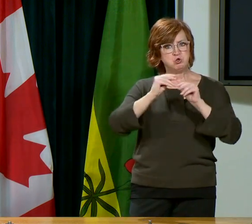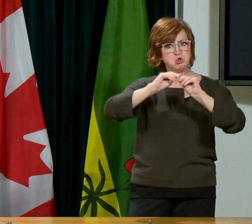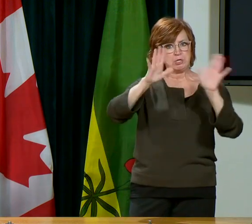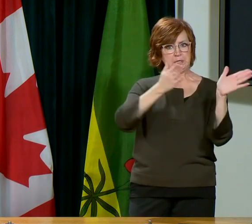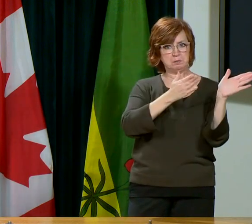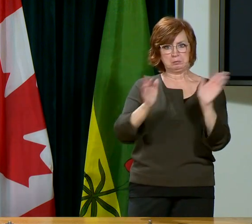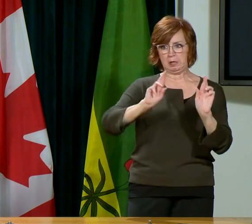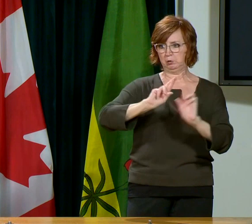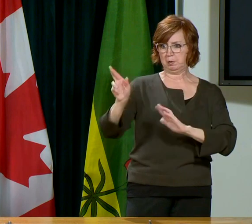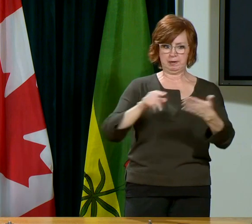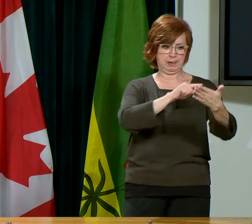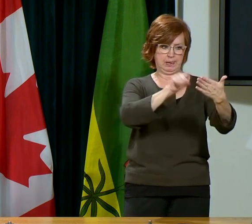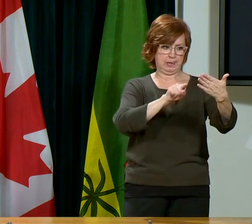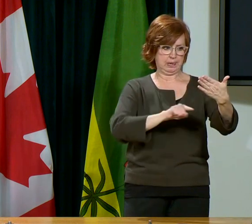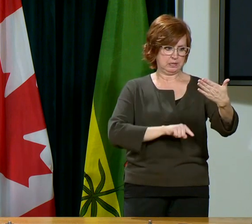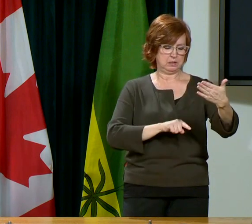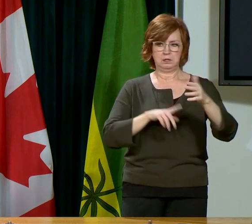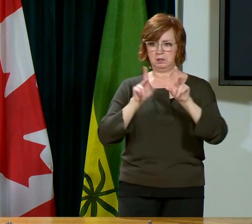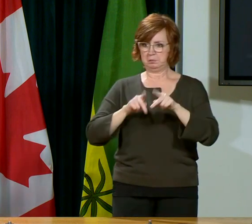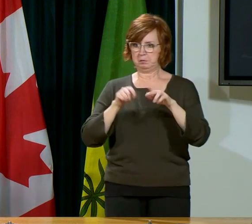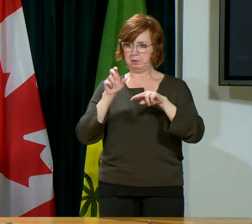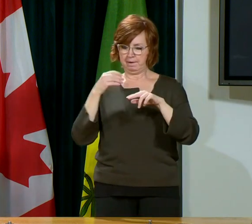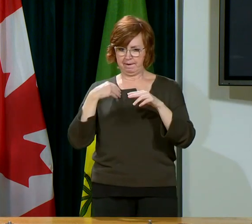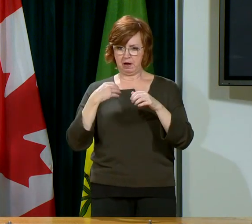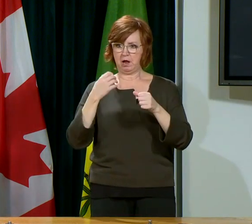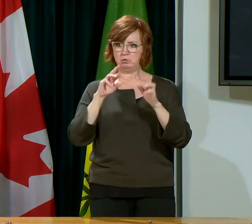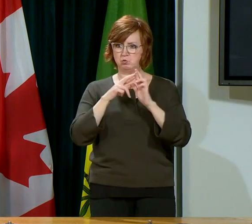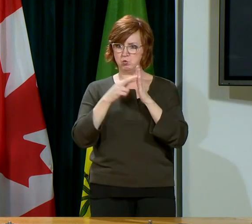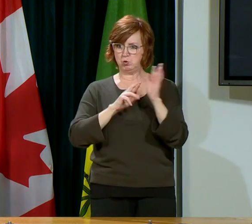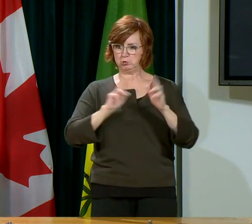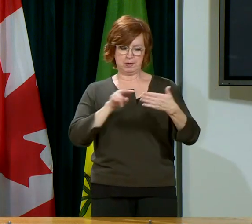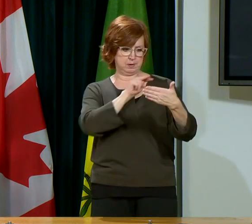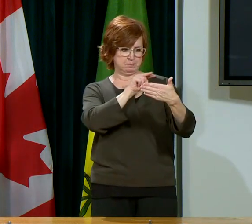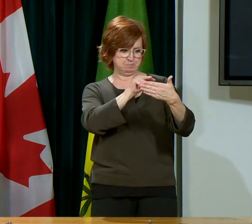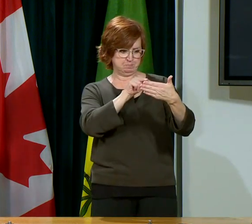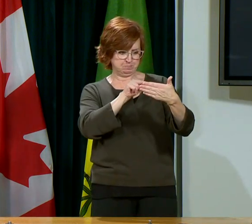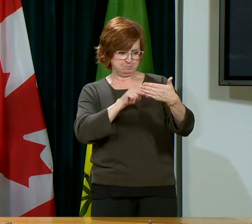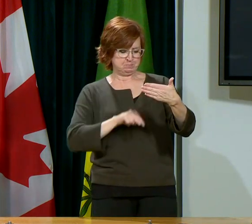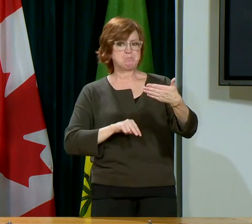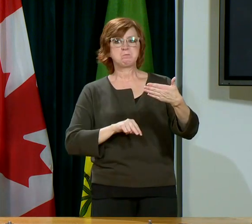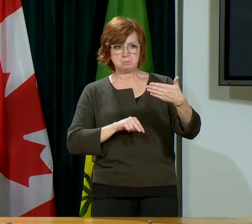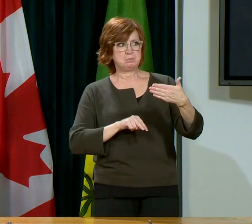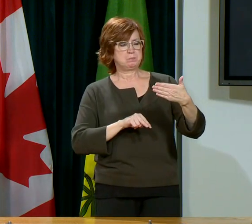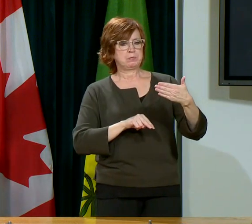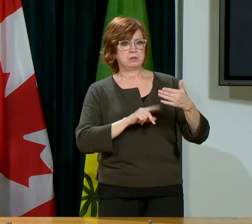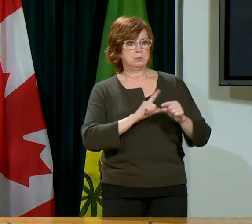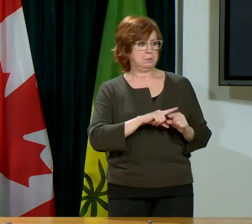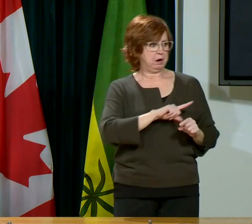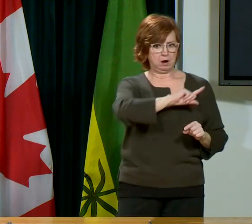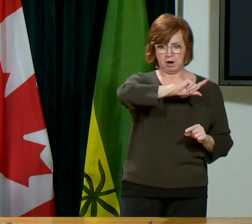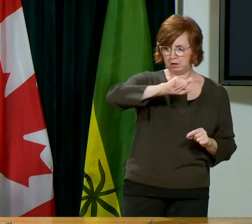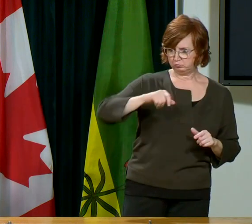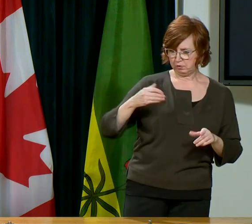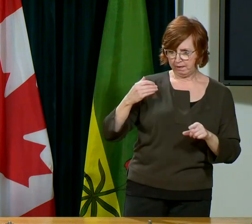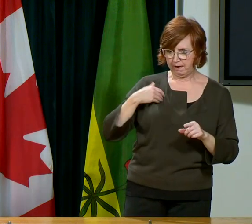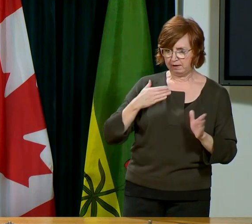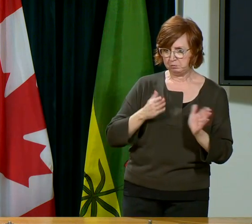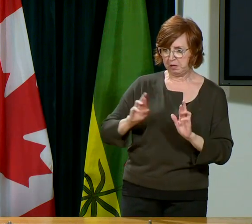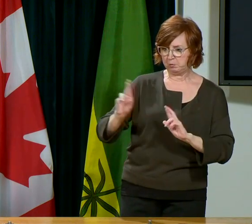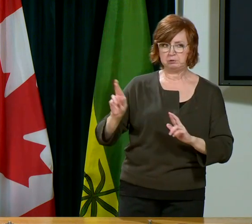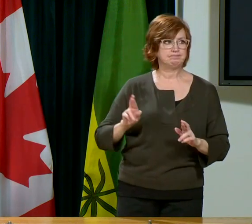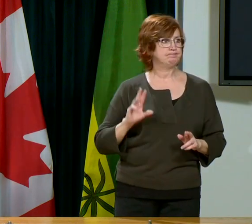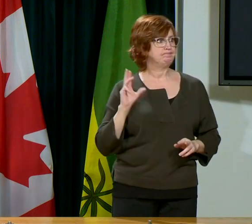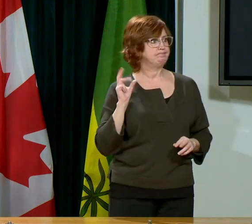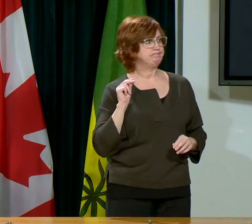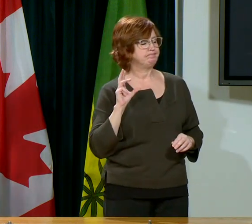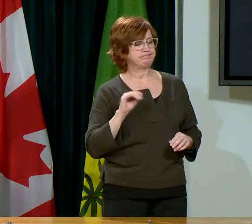his actions were carried out with respect to the complaints that were received from the community. He did contact the organizers,